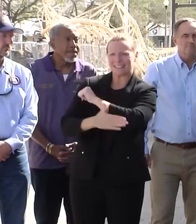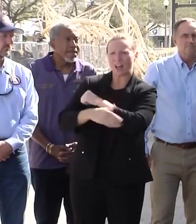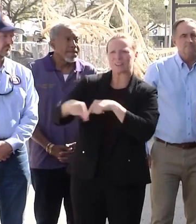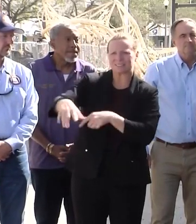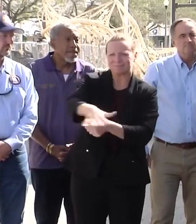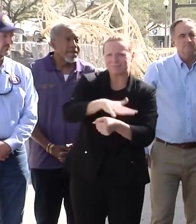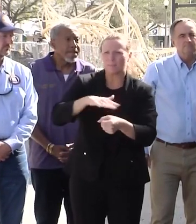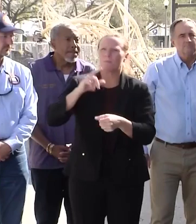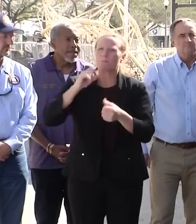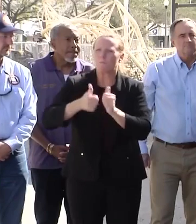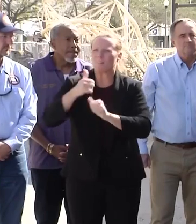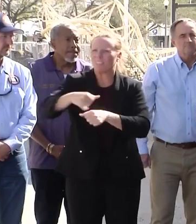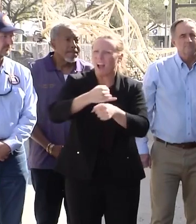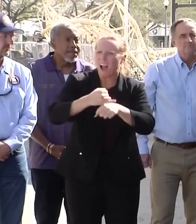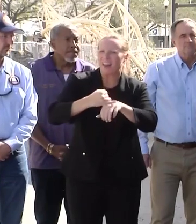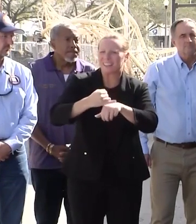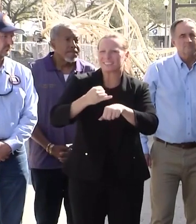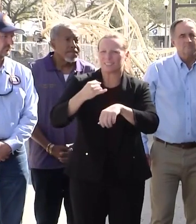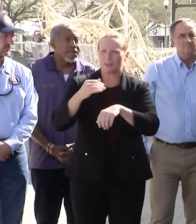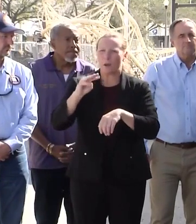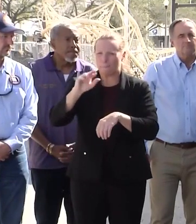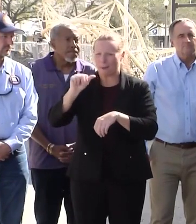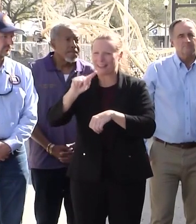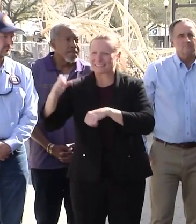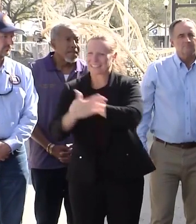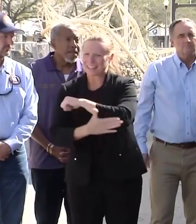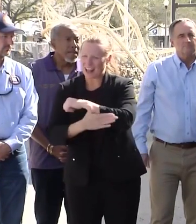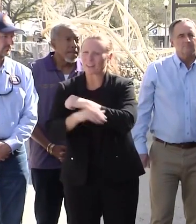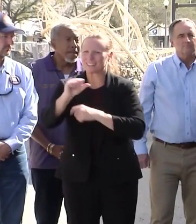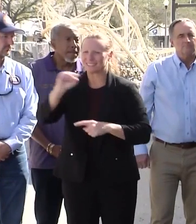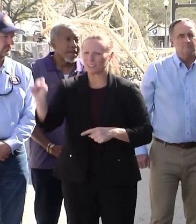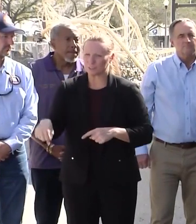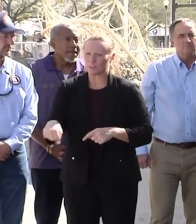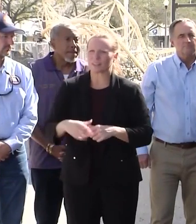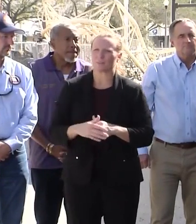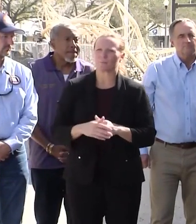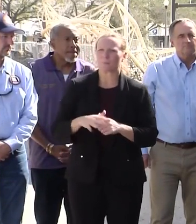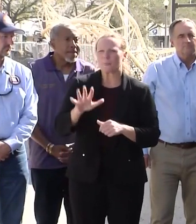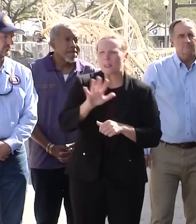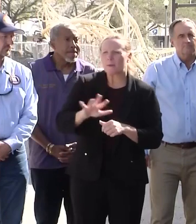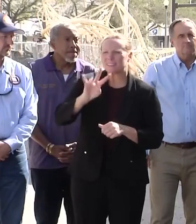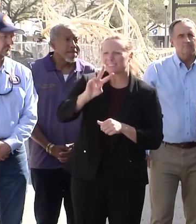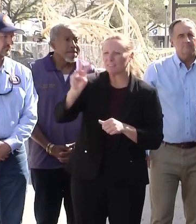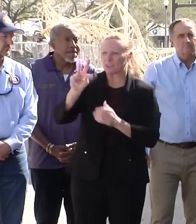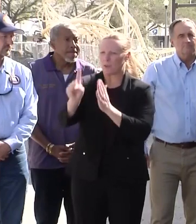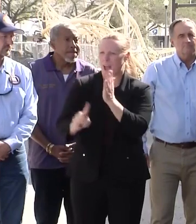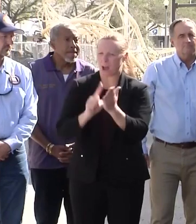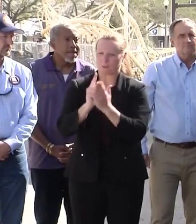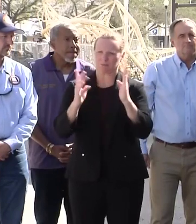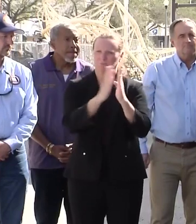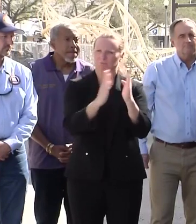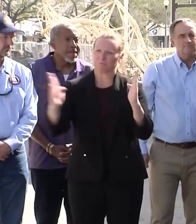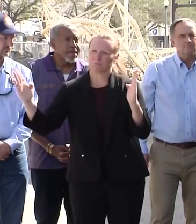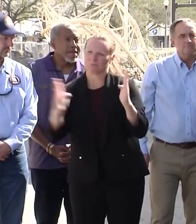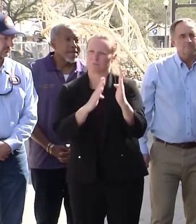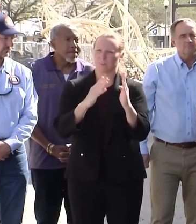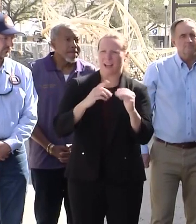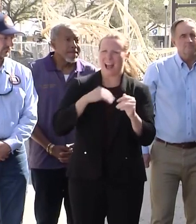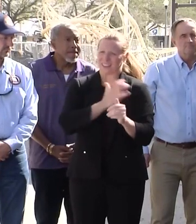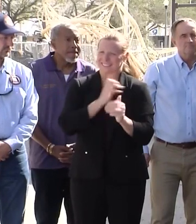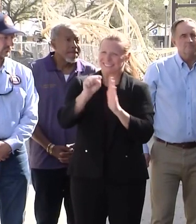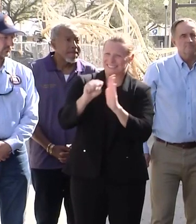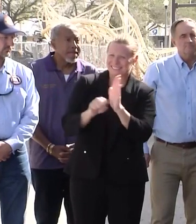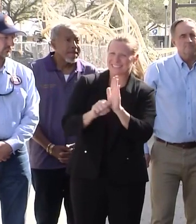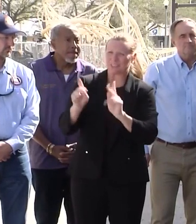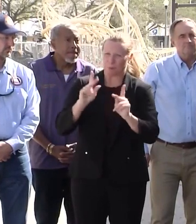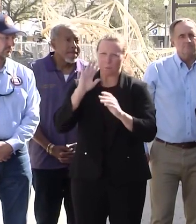Sarasota. And in about a 72-hour period, they were able, our state guys were able to do 2,200 truckloads